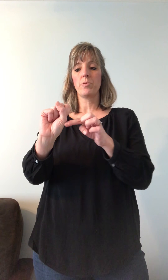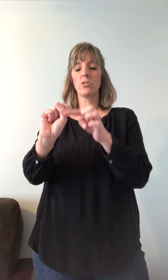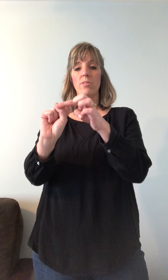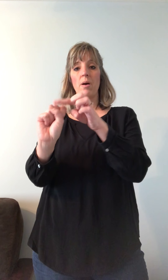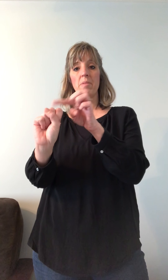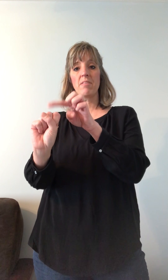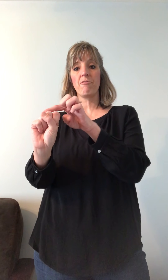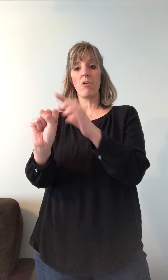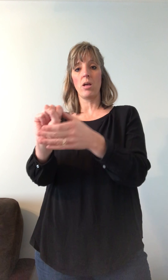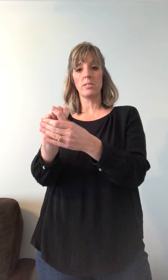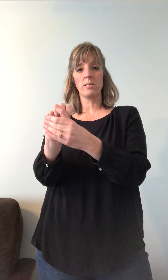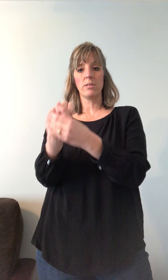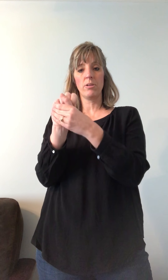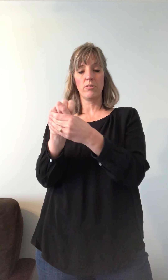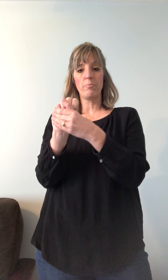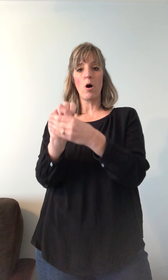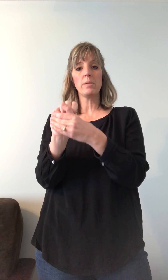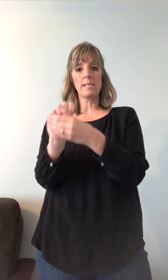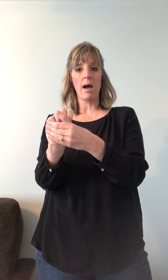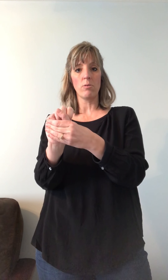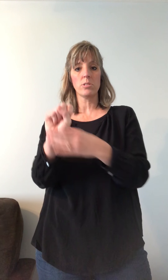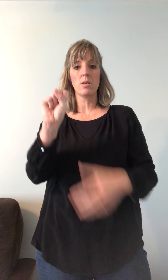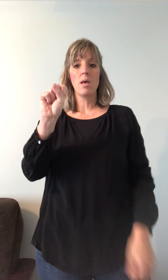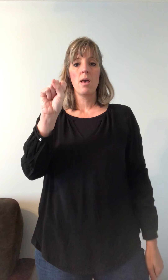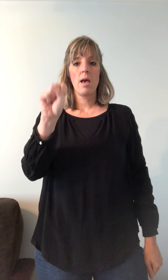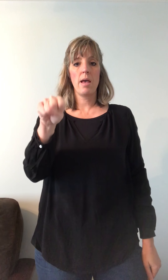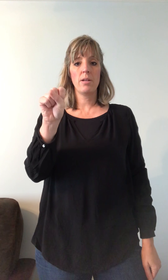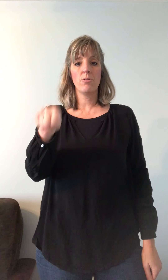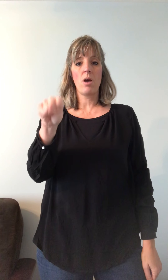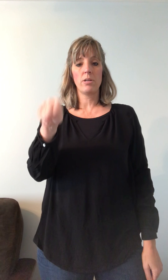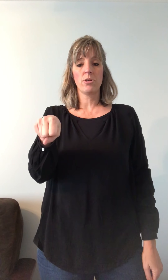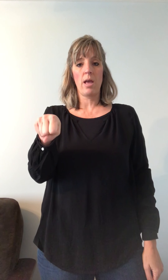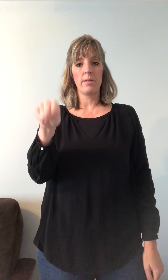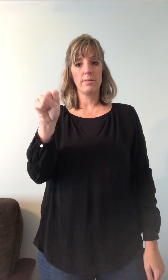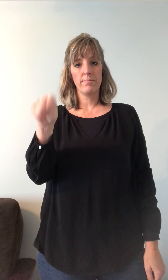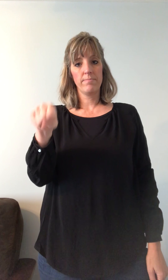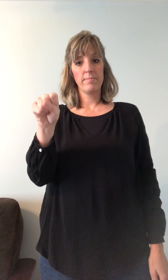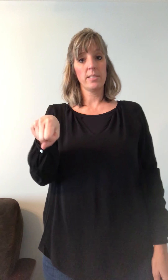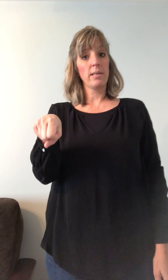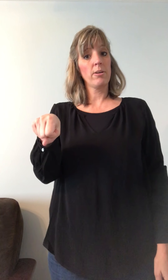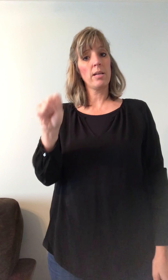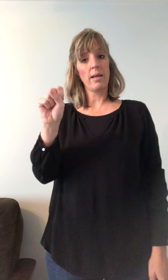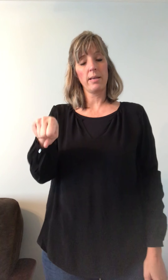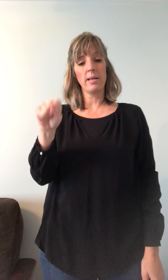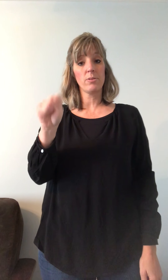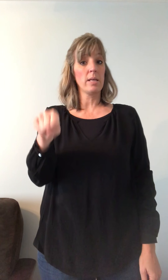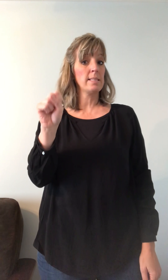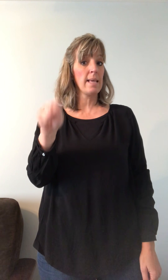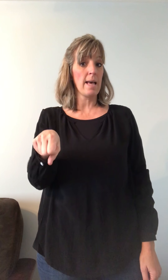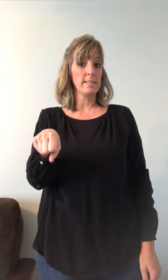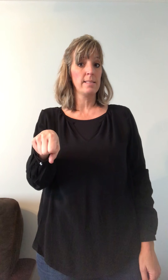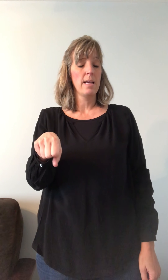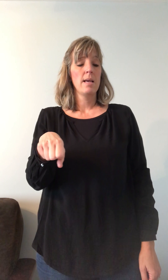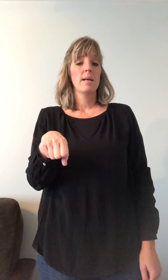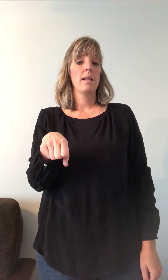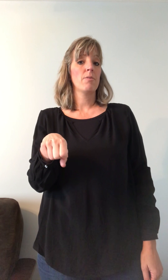put your thumb in the front, your palm is out, and you nod your head. It's like your head nod. Okay. So that's yes. Now